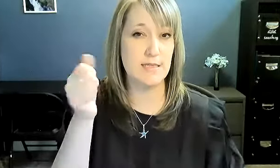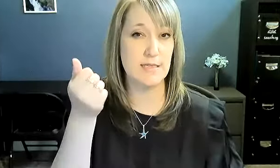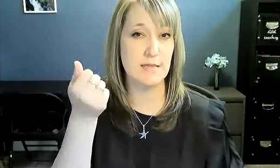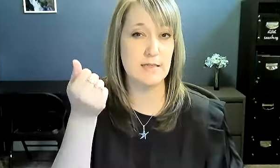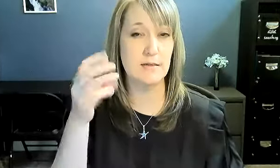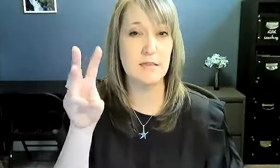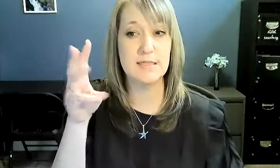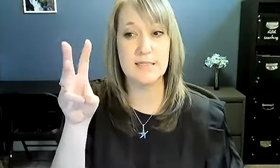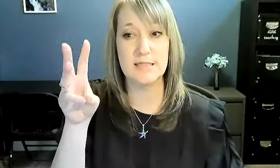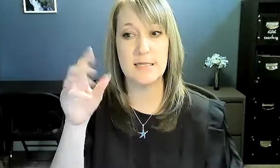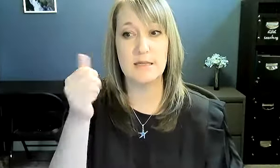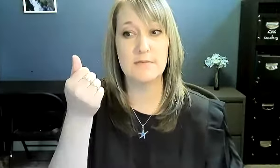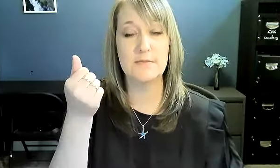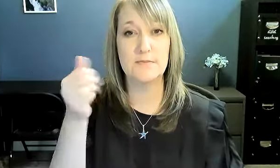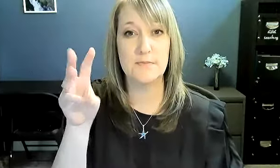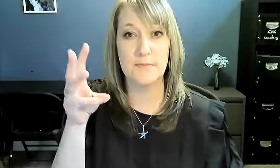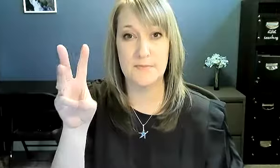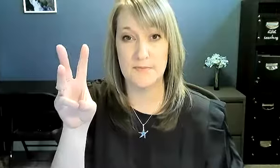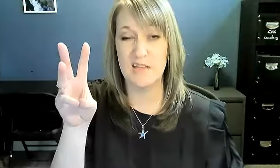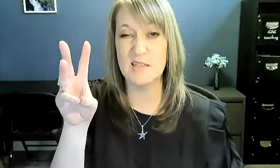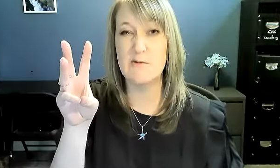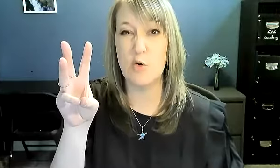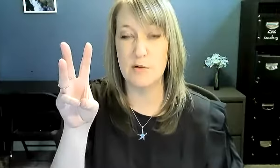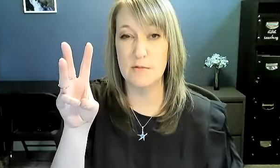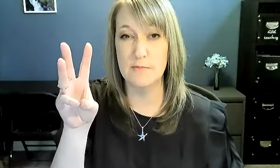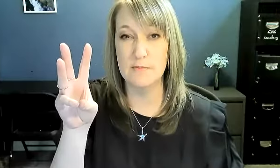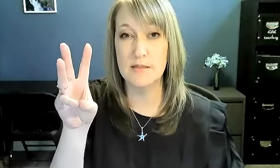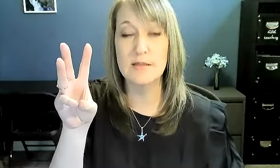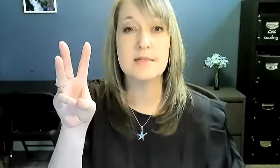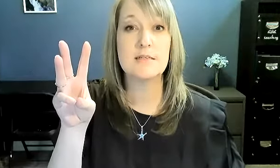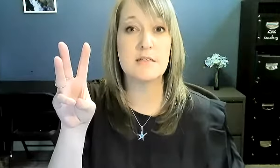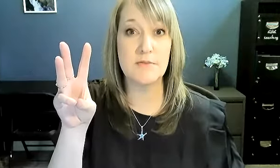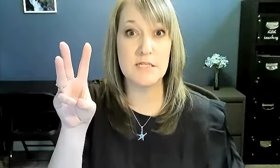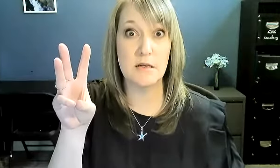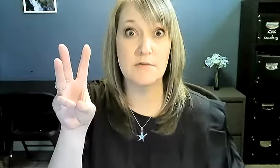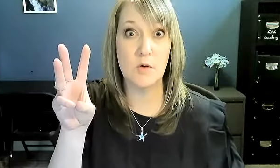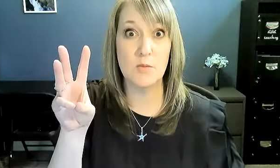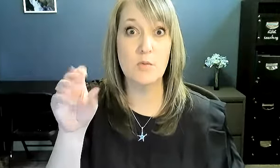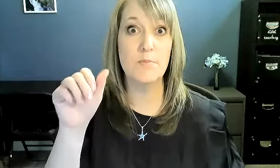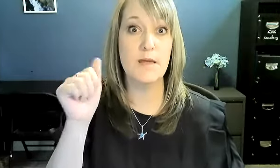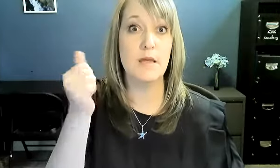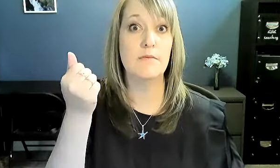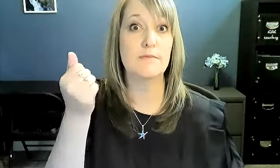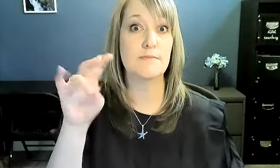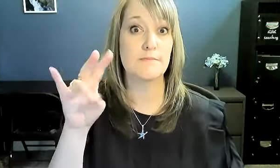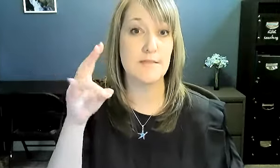6. 16. That's formal. 17 formal would be